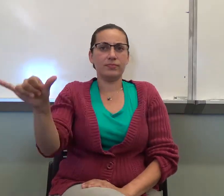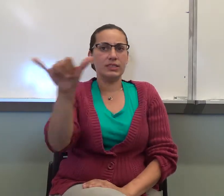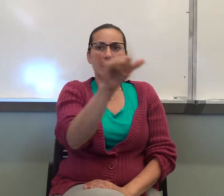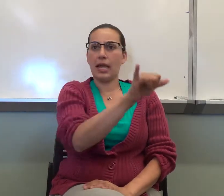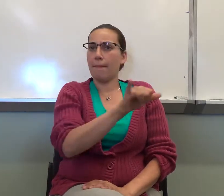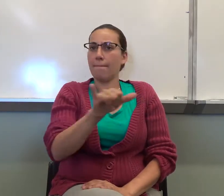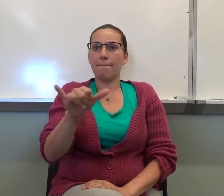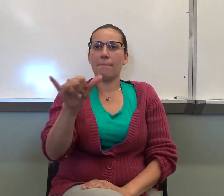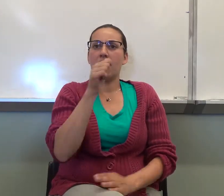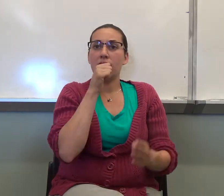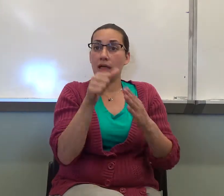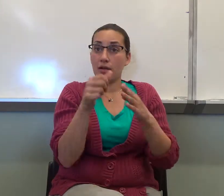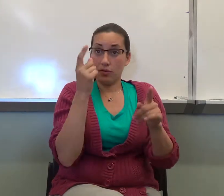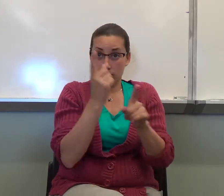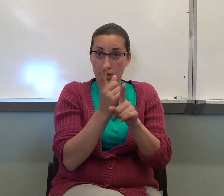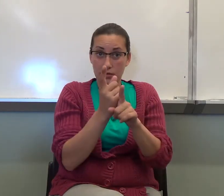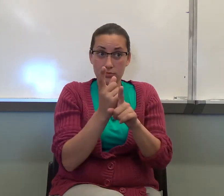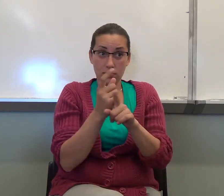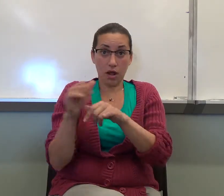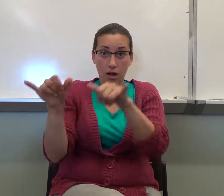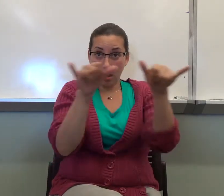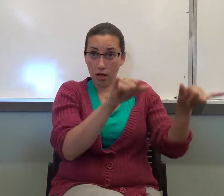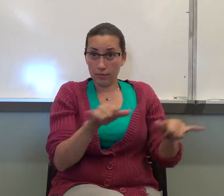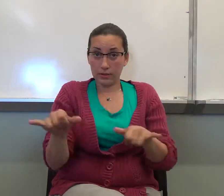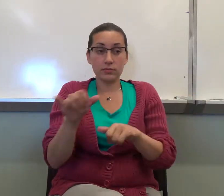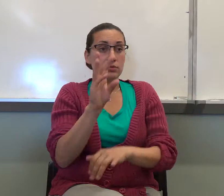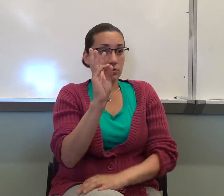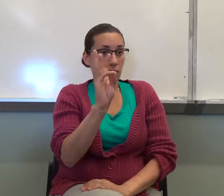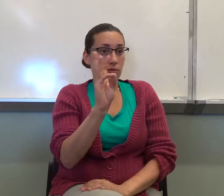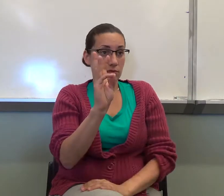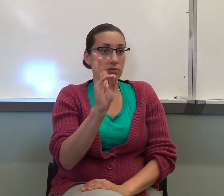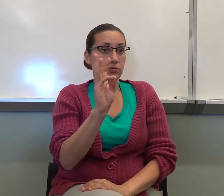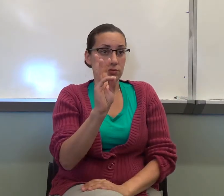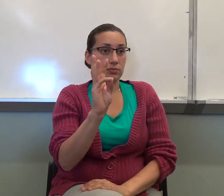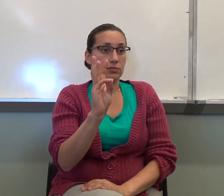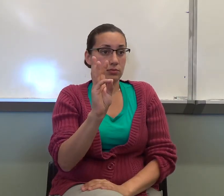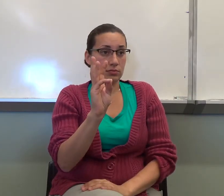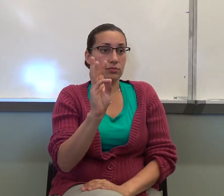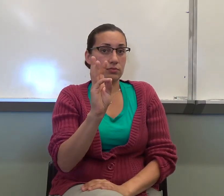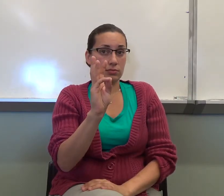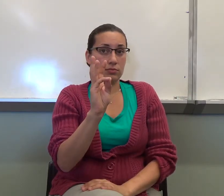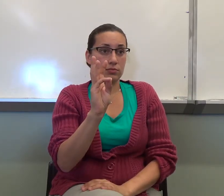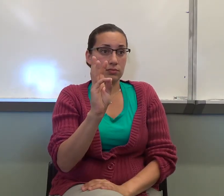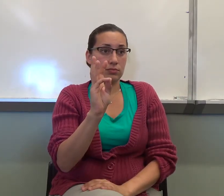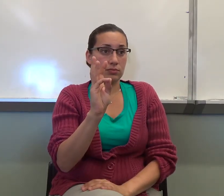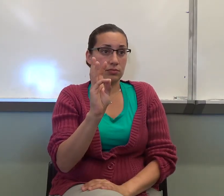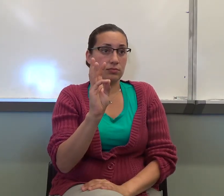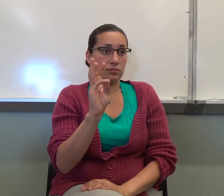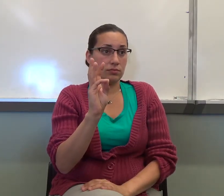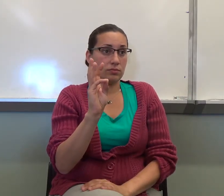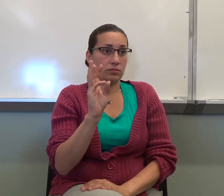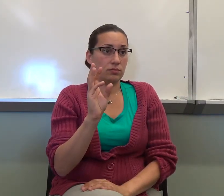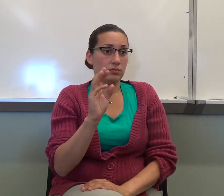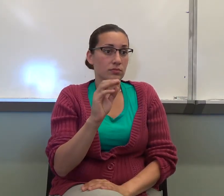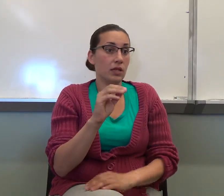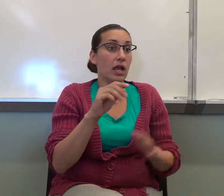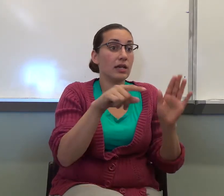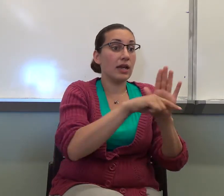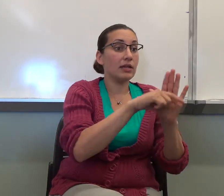common is the W, so let's start pulling it out. You can pull it out either on the right side or the left side, doesn't